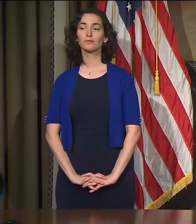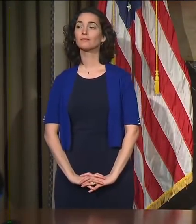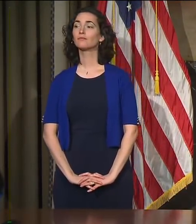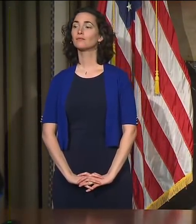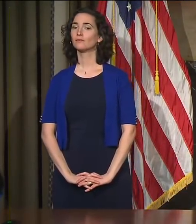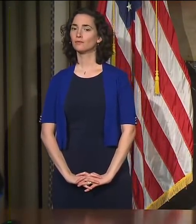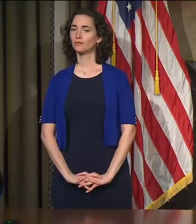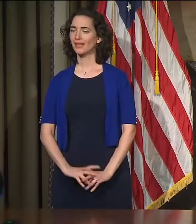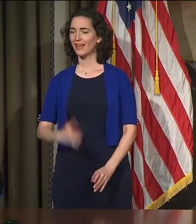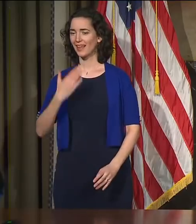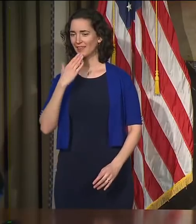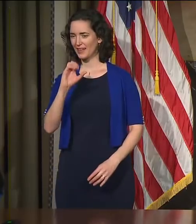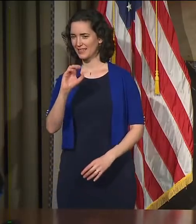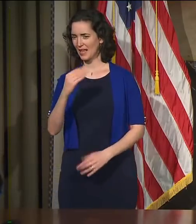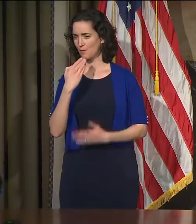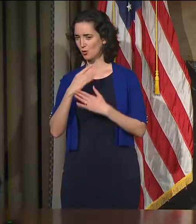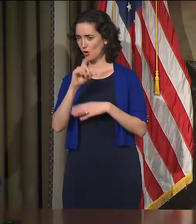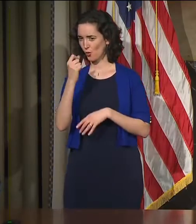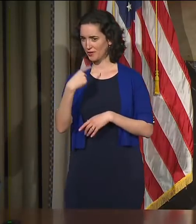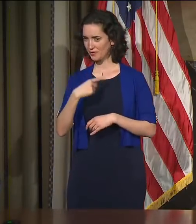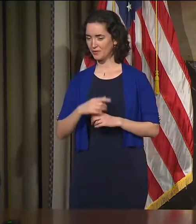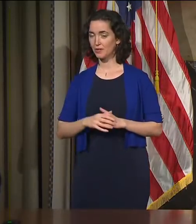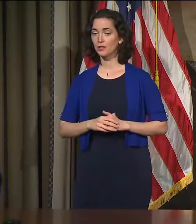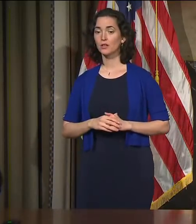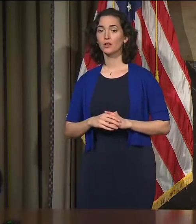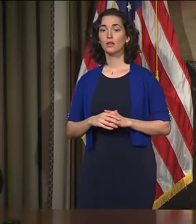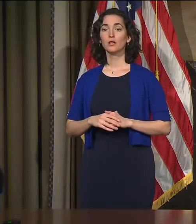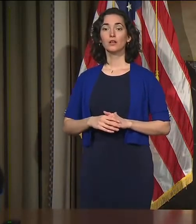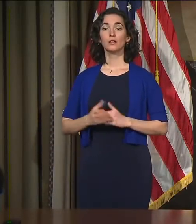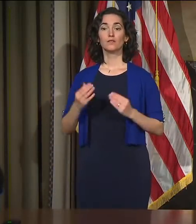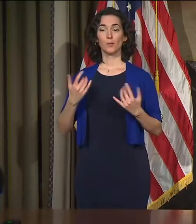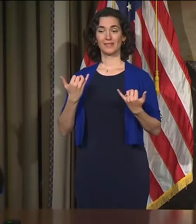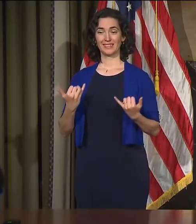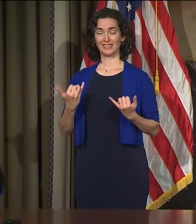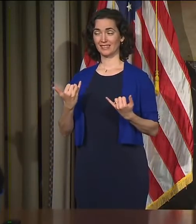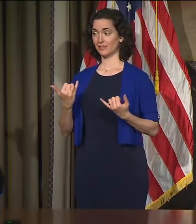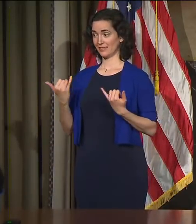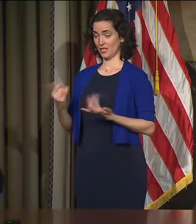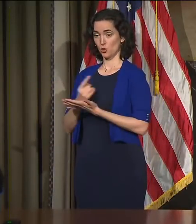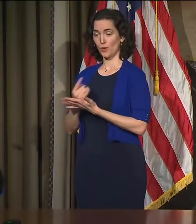Sure. Thanks, Sam, for the question. So this week we were due